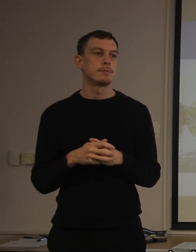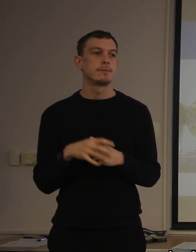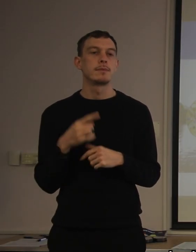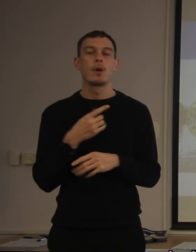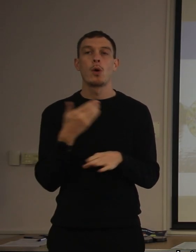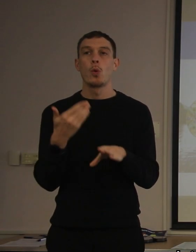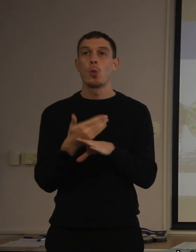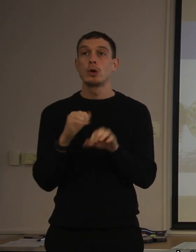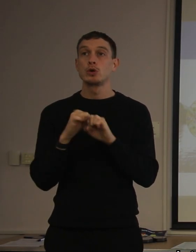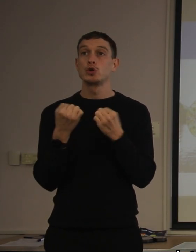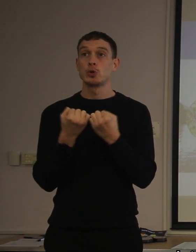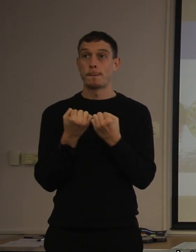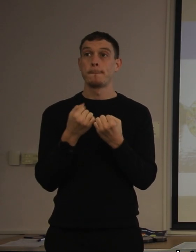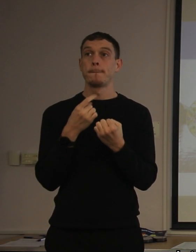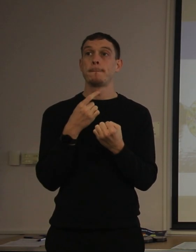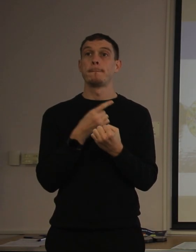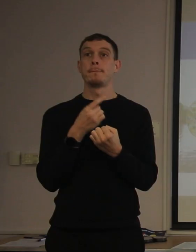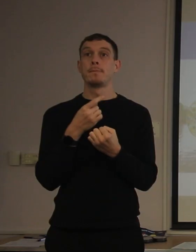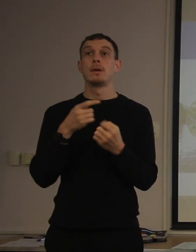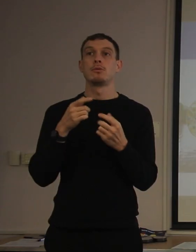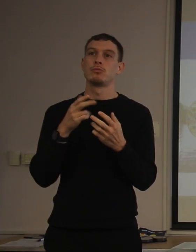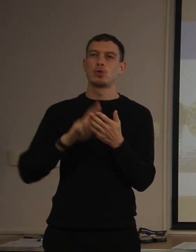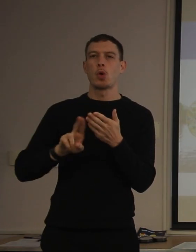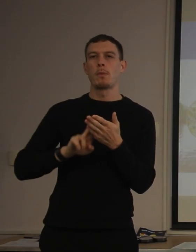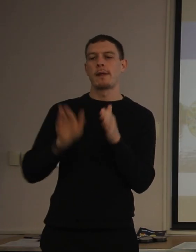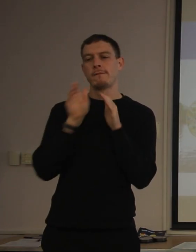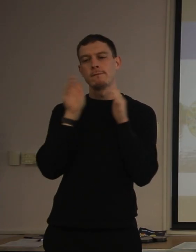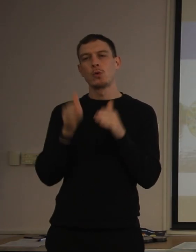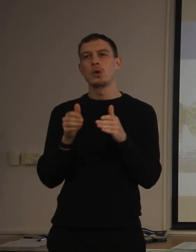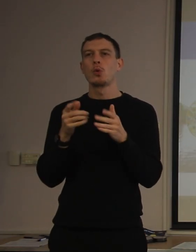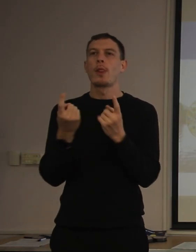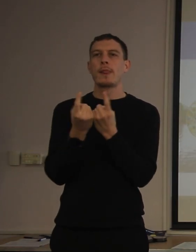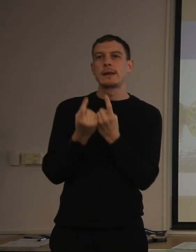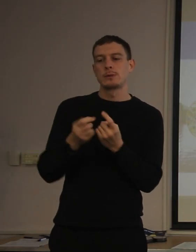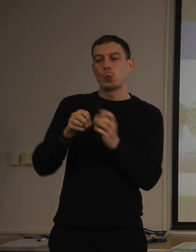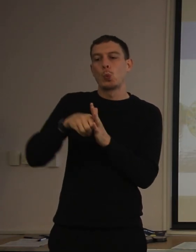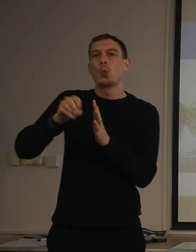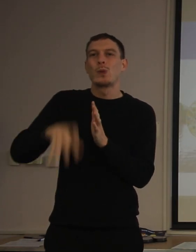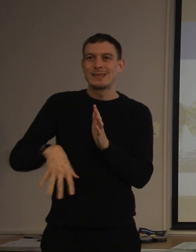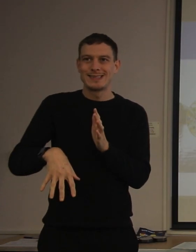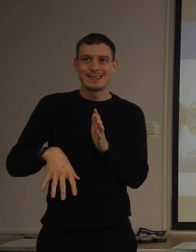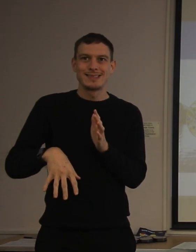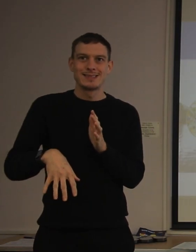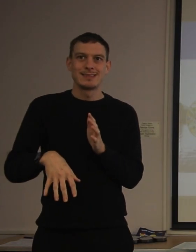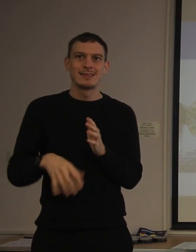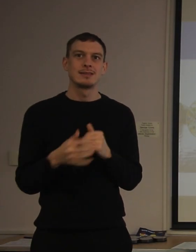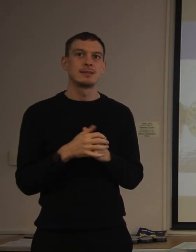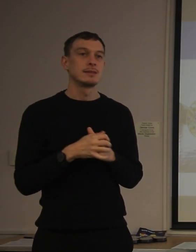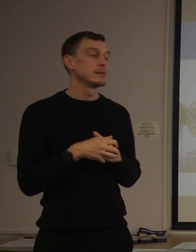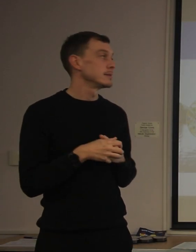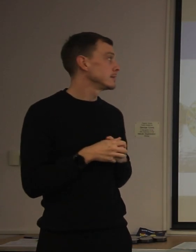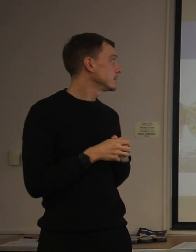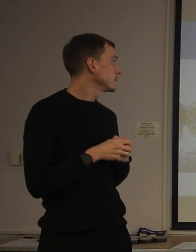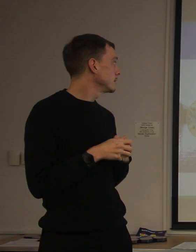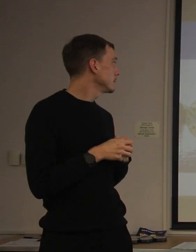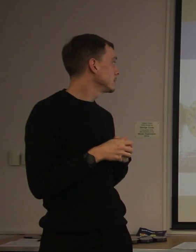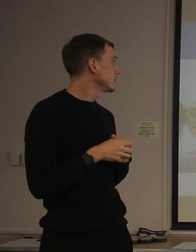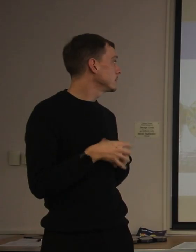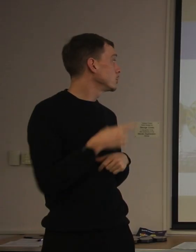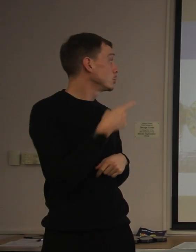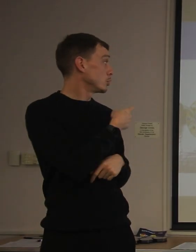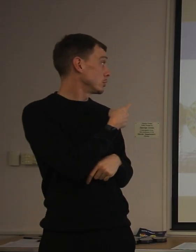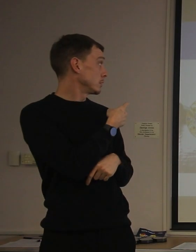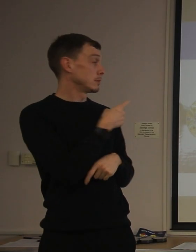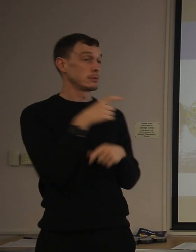based around something that would have gone to waste. So those beautiful looking sun catchers, they're actually